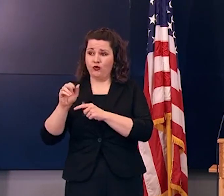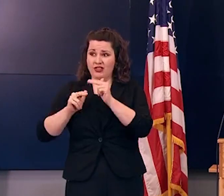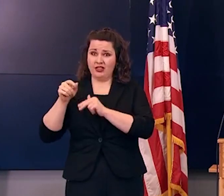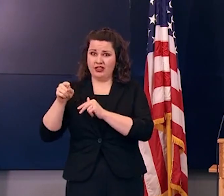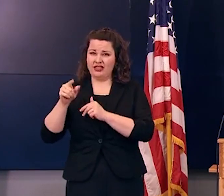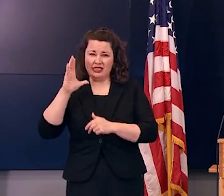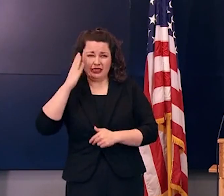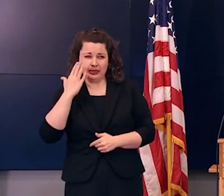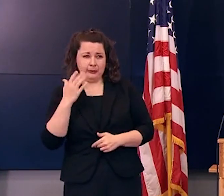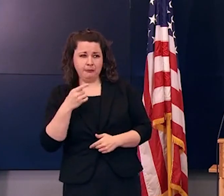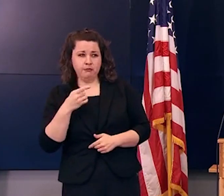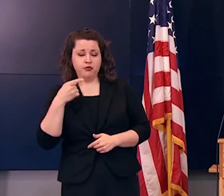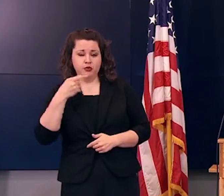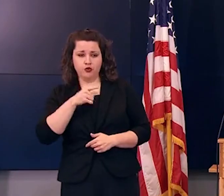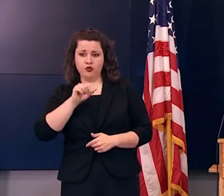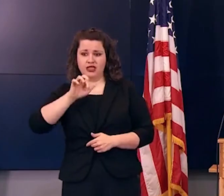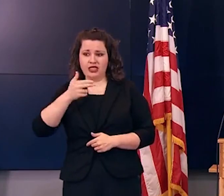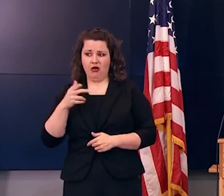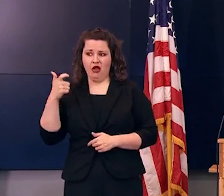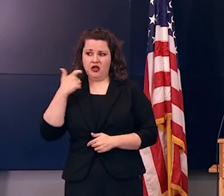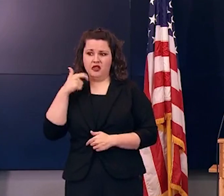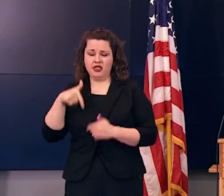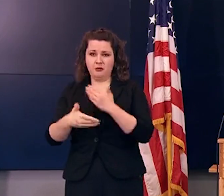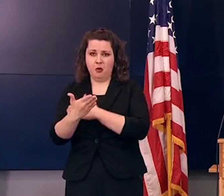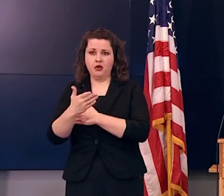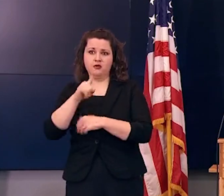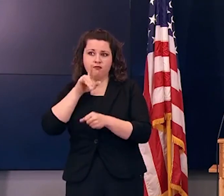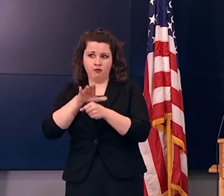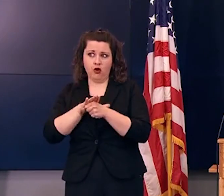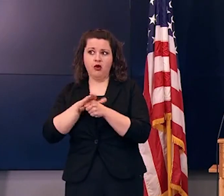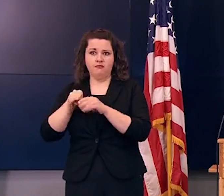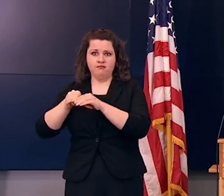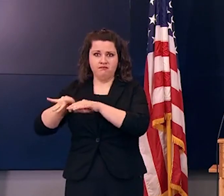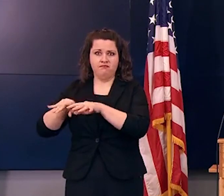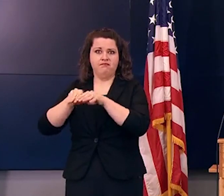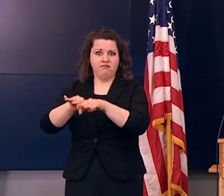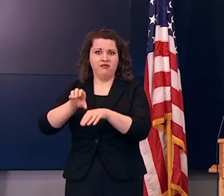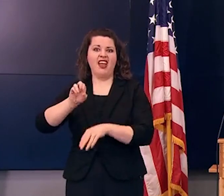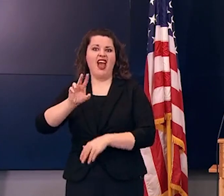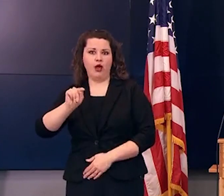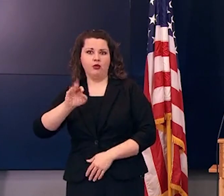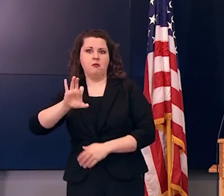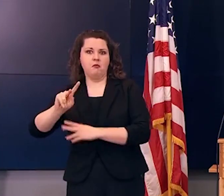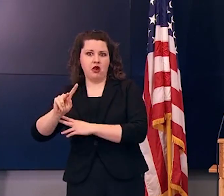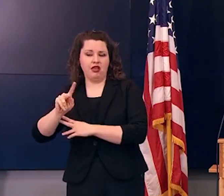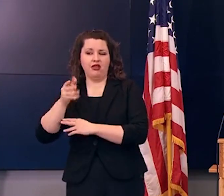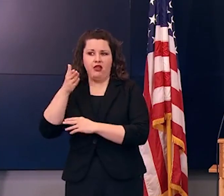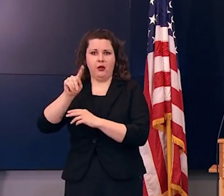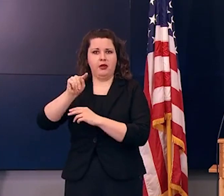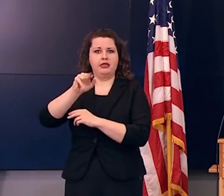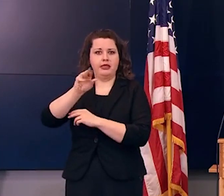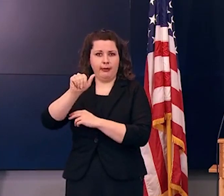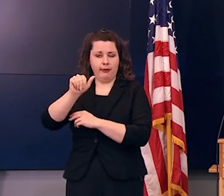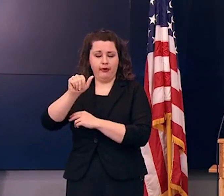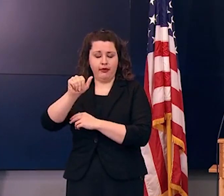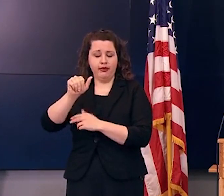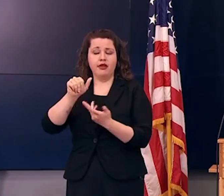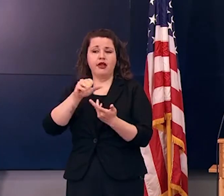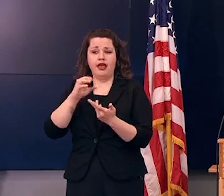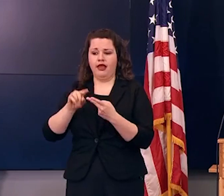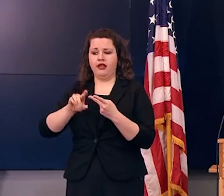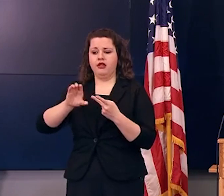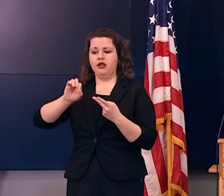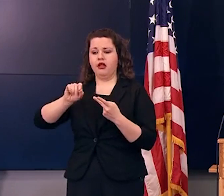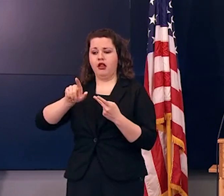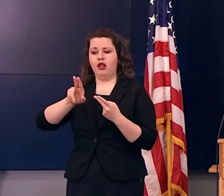appears you and Sarah this morning have confirmed there were outbreaks in Tama and